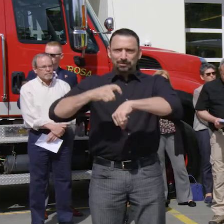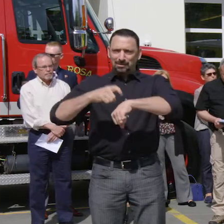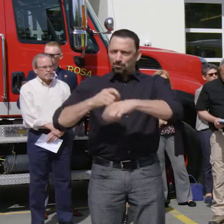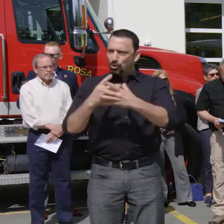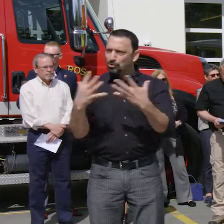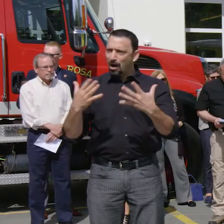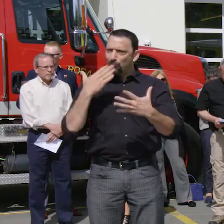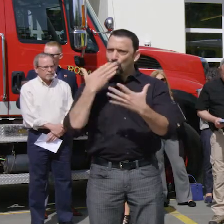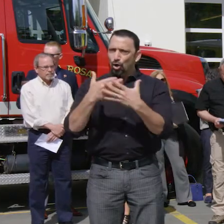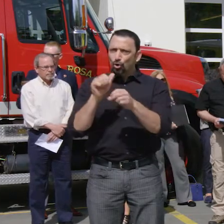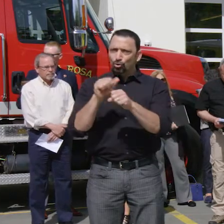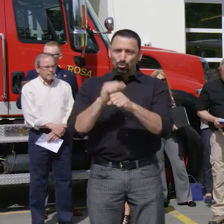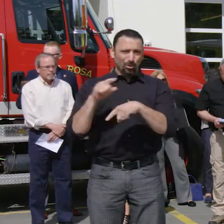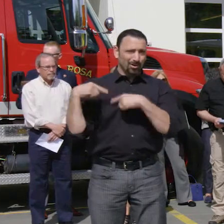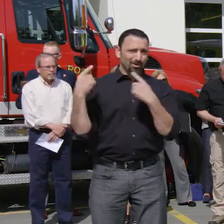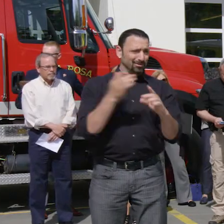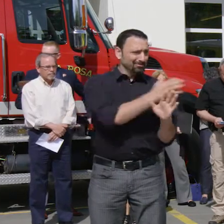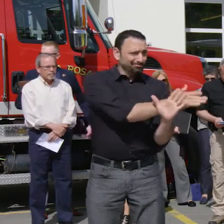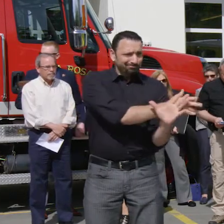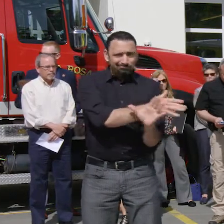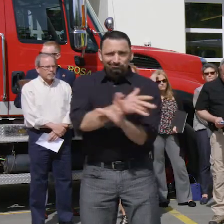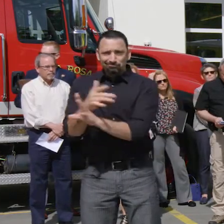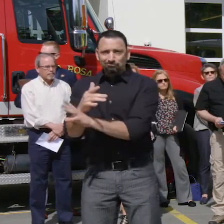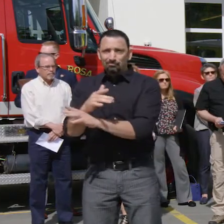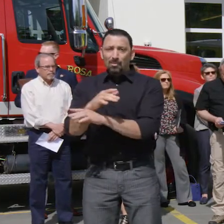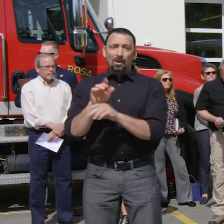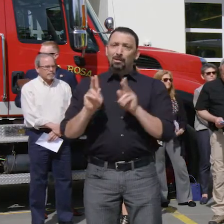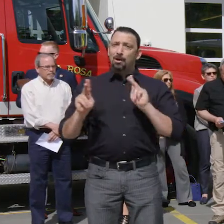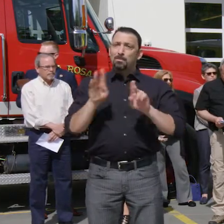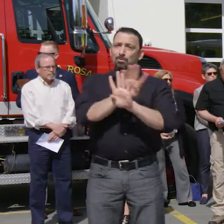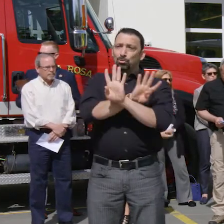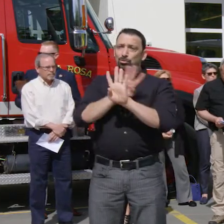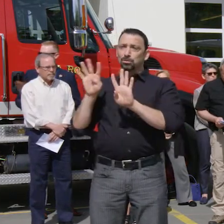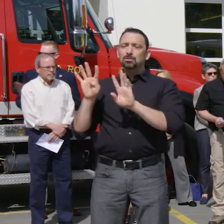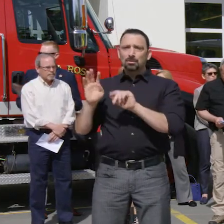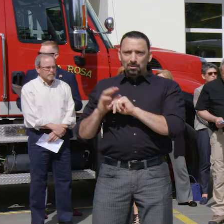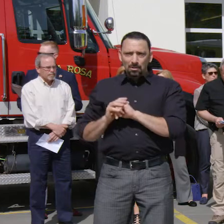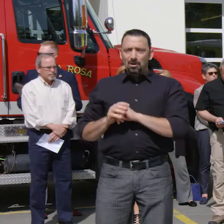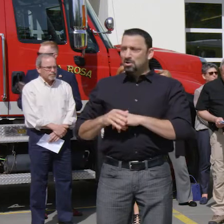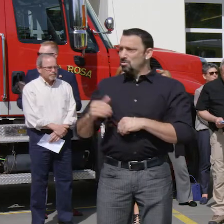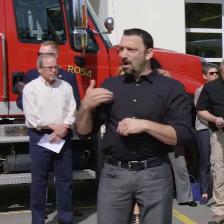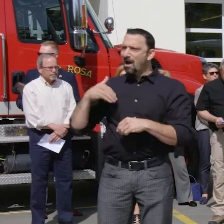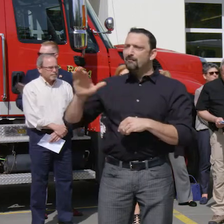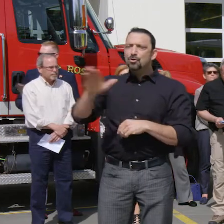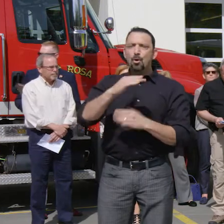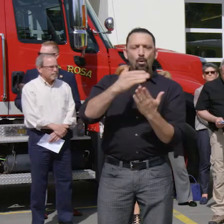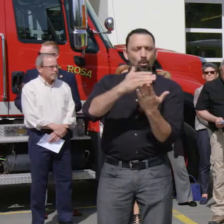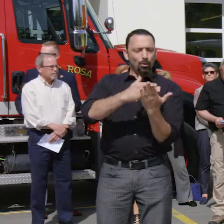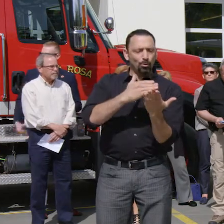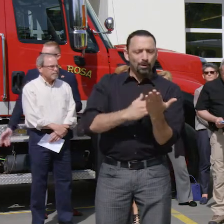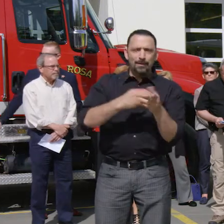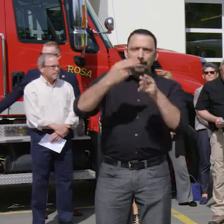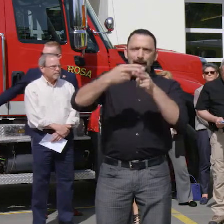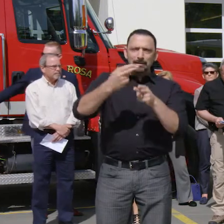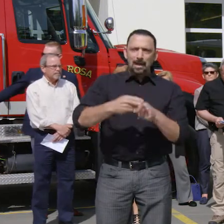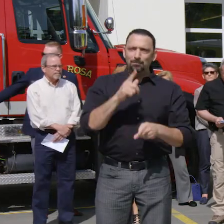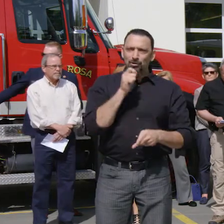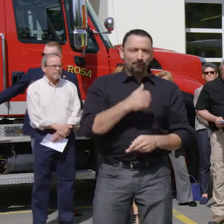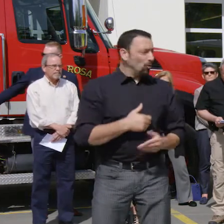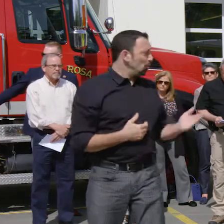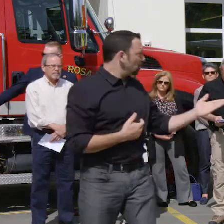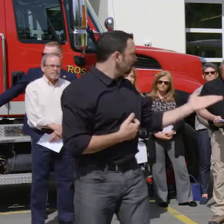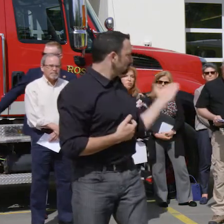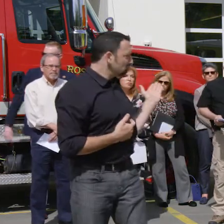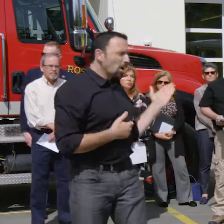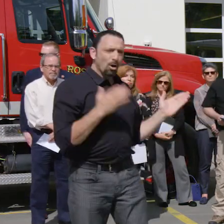of good work that's been done. Behind me are the speakers. You have on your press packets the lists and names of the speakers. We'll go through each